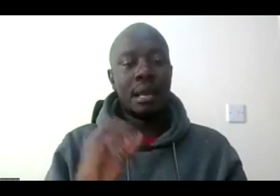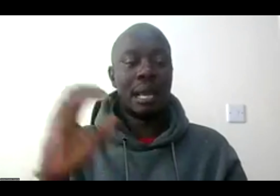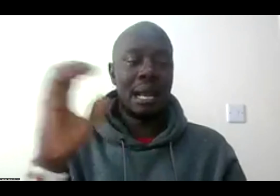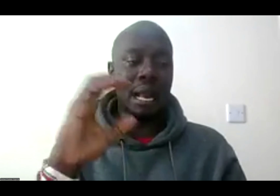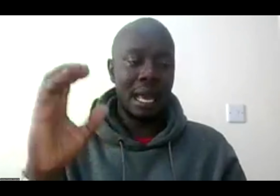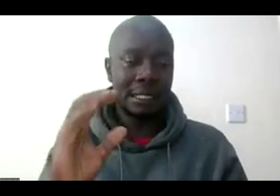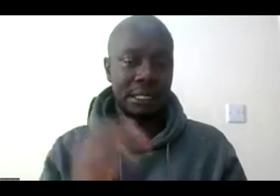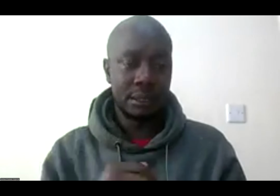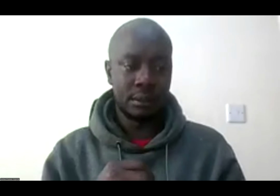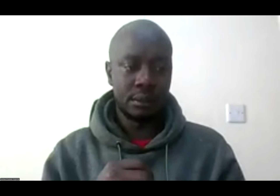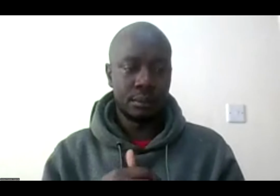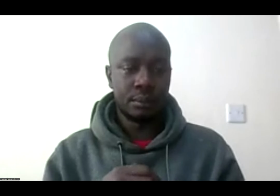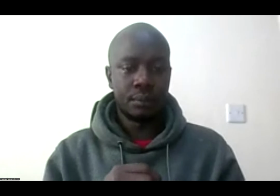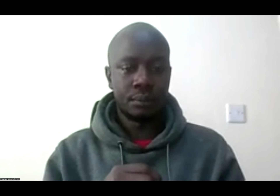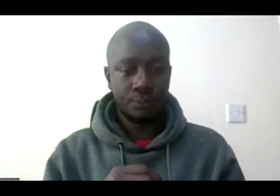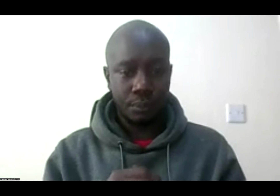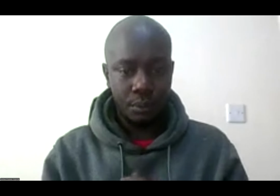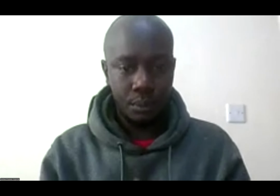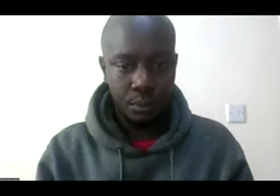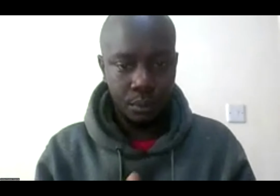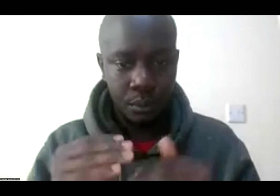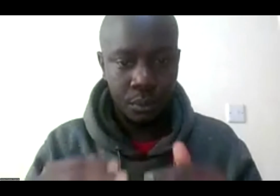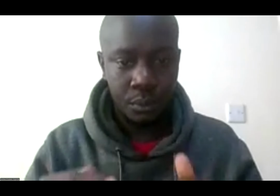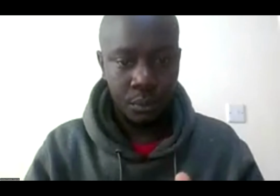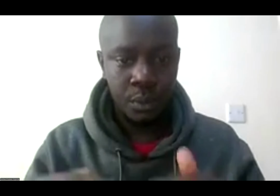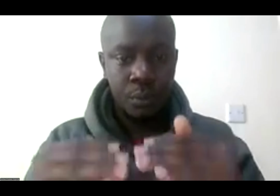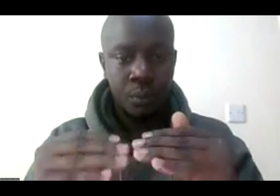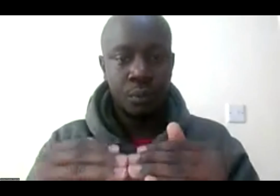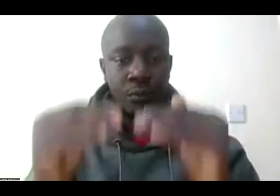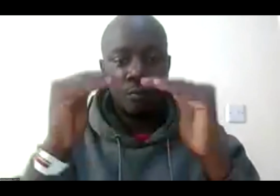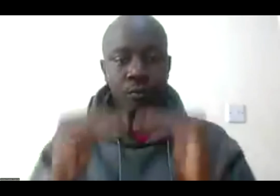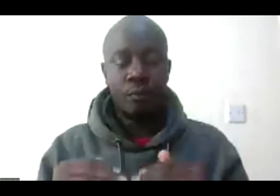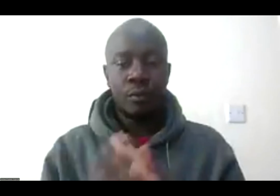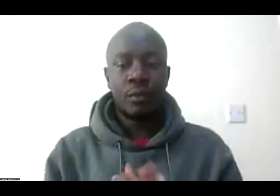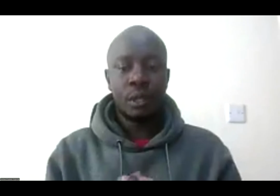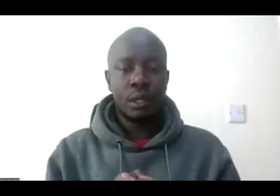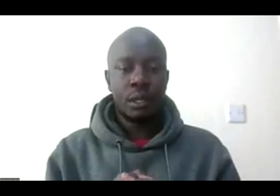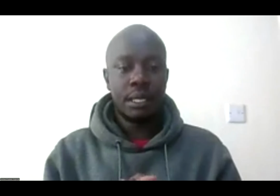And also, we've been able to engage with over 10 clients.